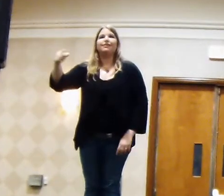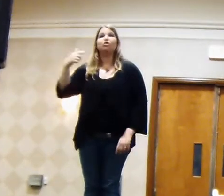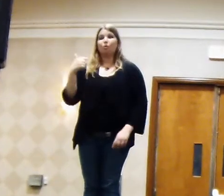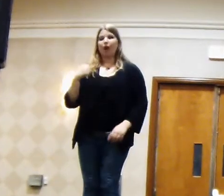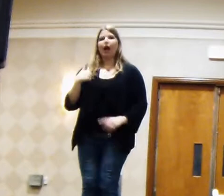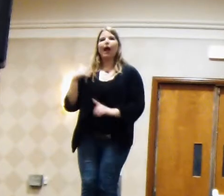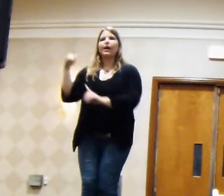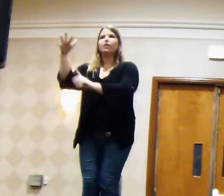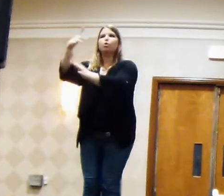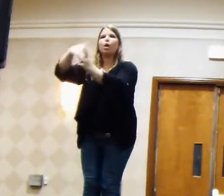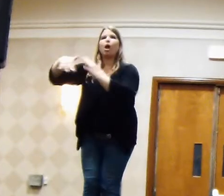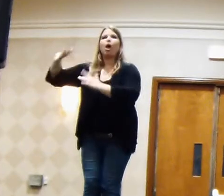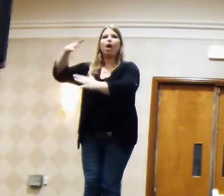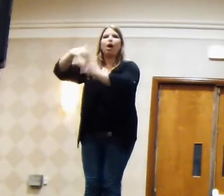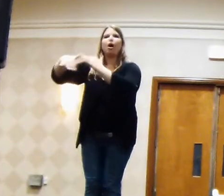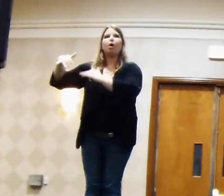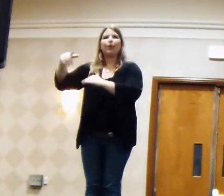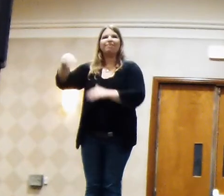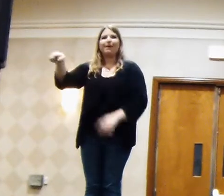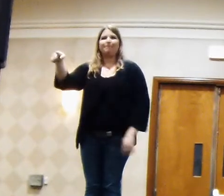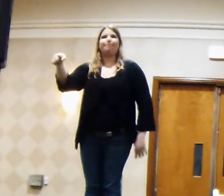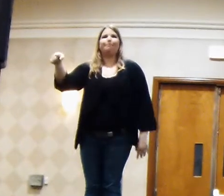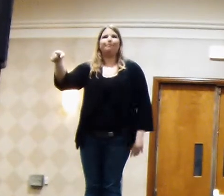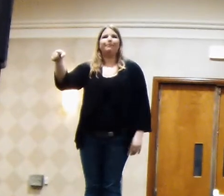And the audition